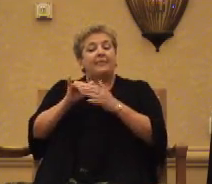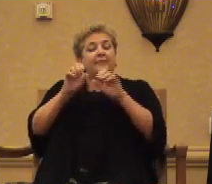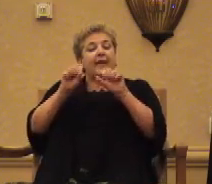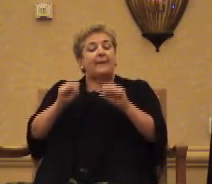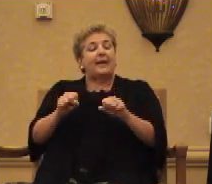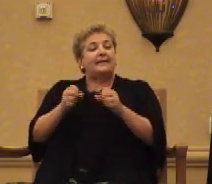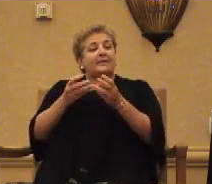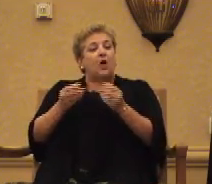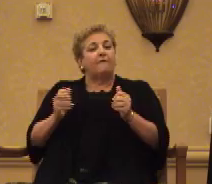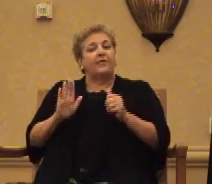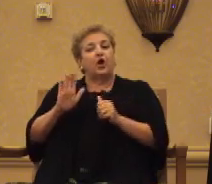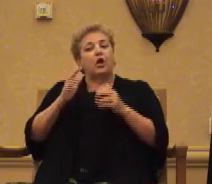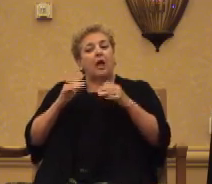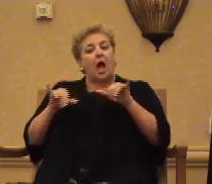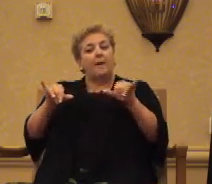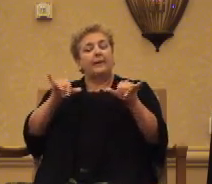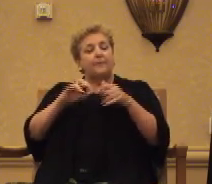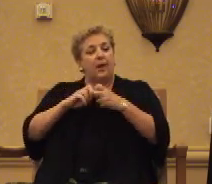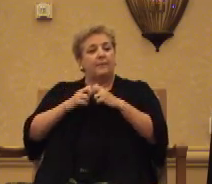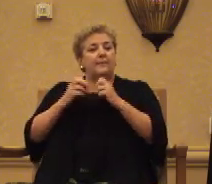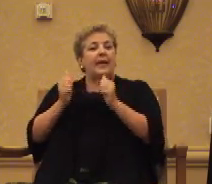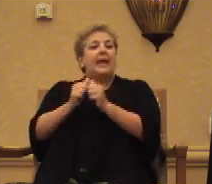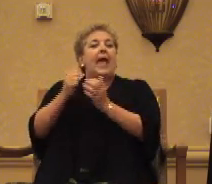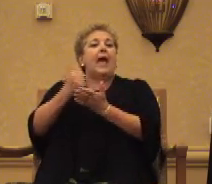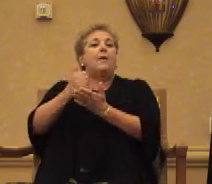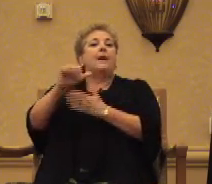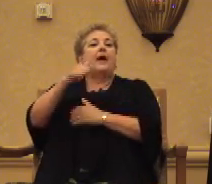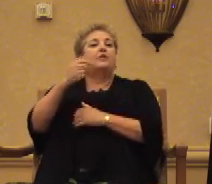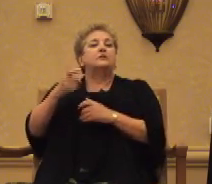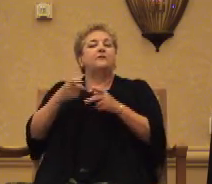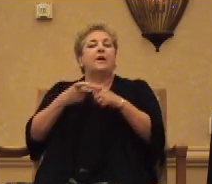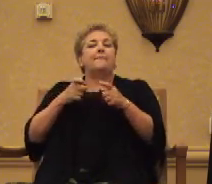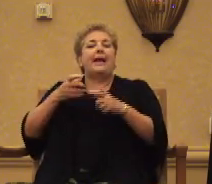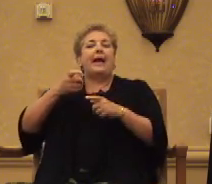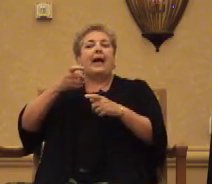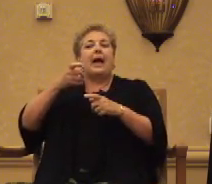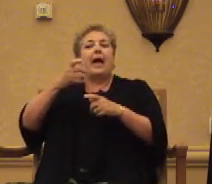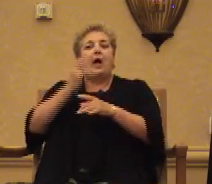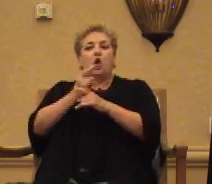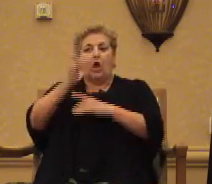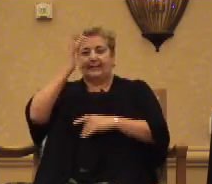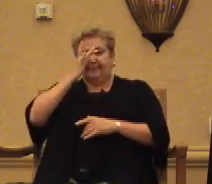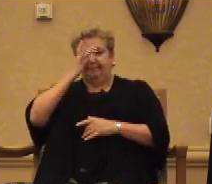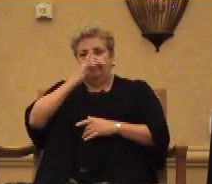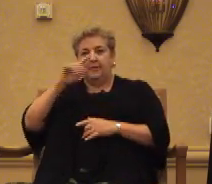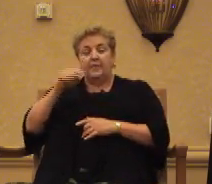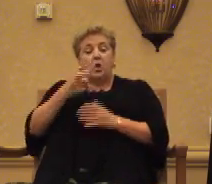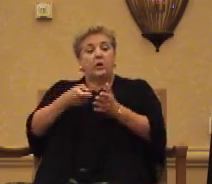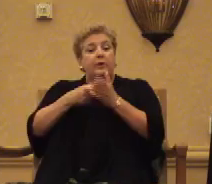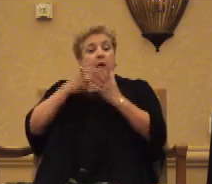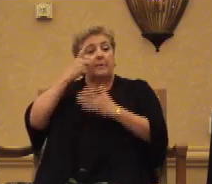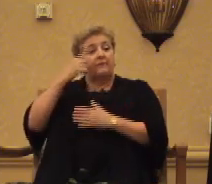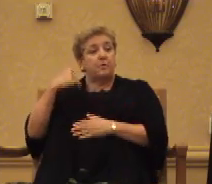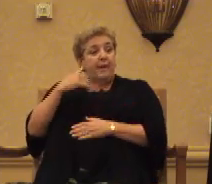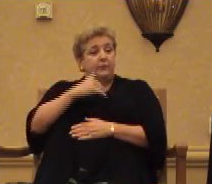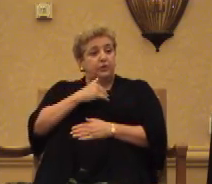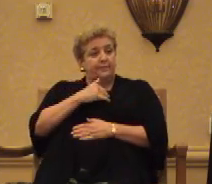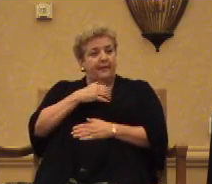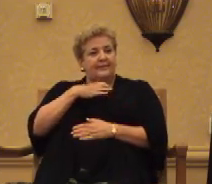solve their common problem and help others to recover from alcoholism. The only requirement for membership is a desire to